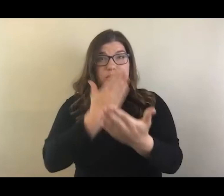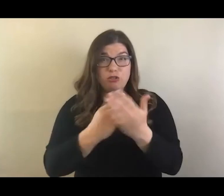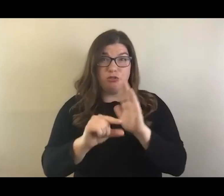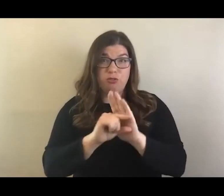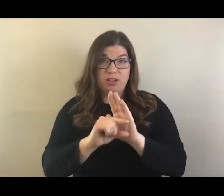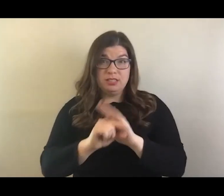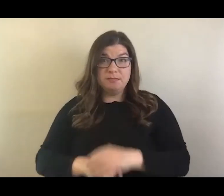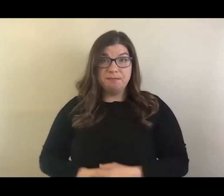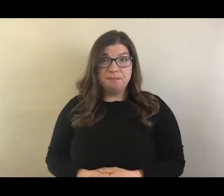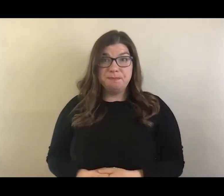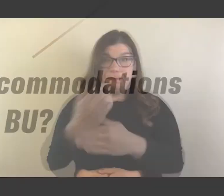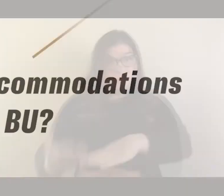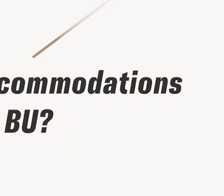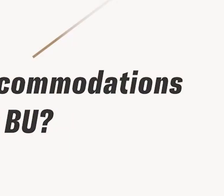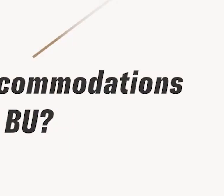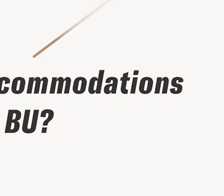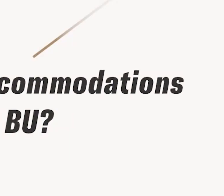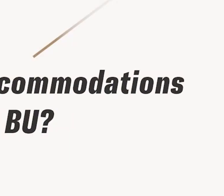grades.